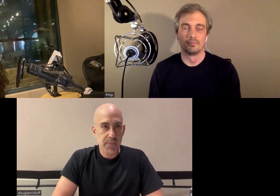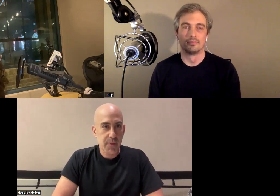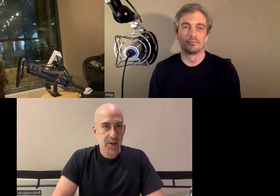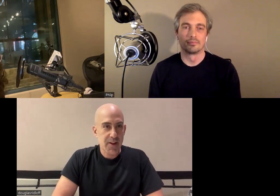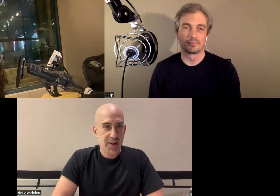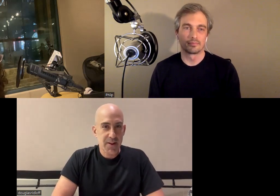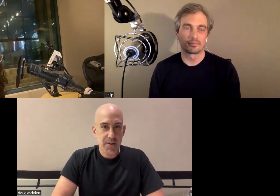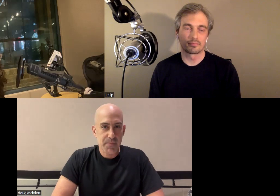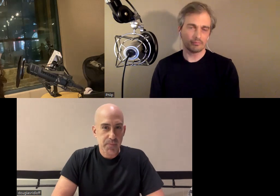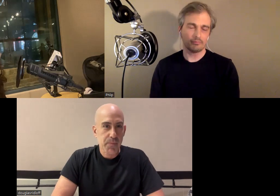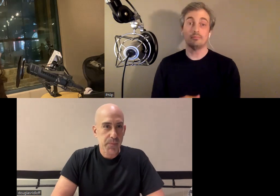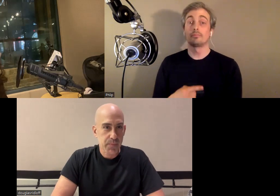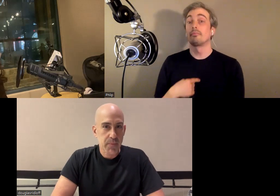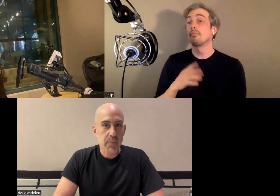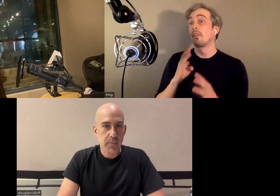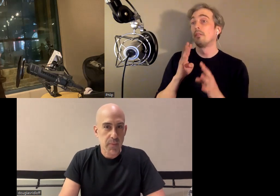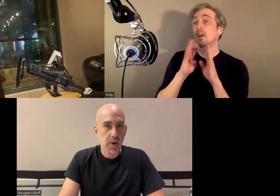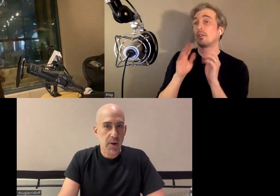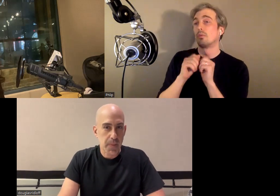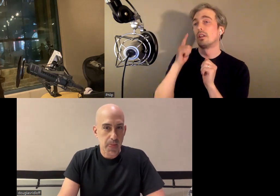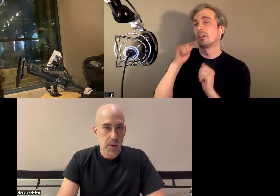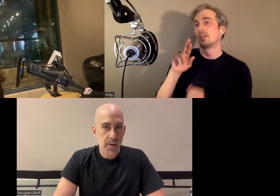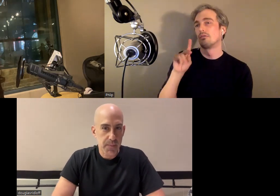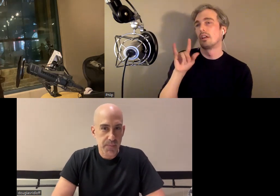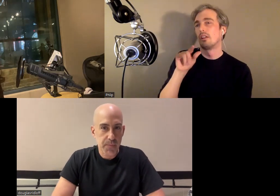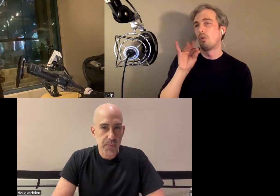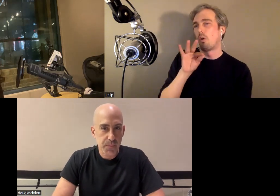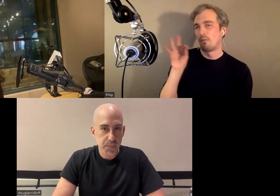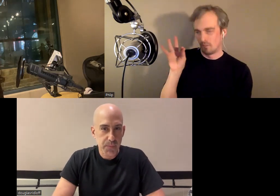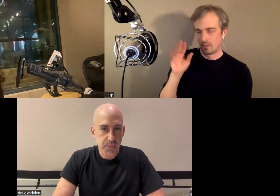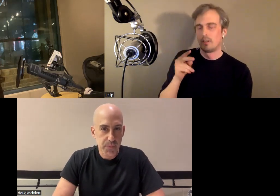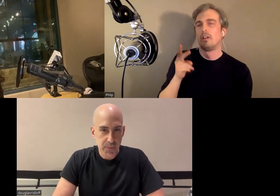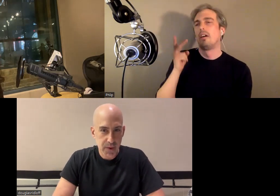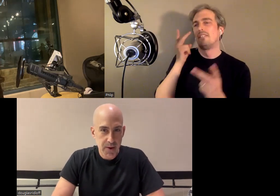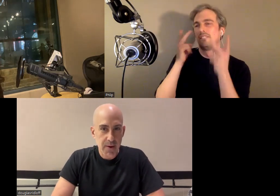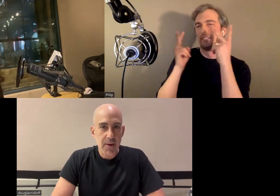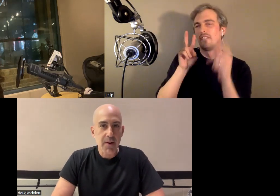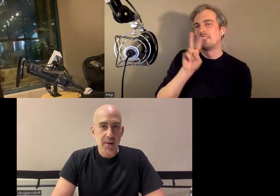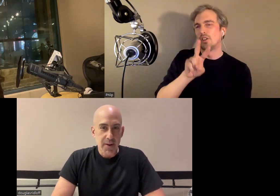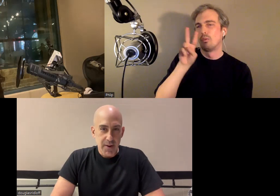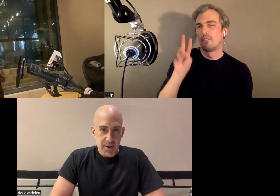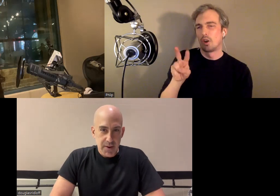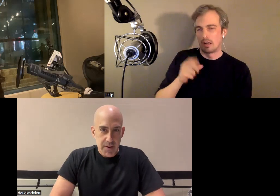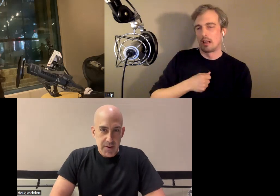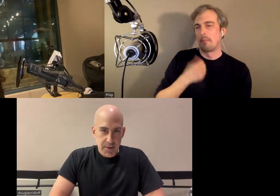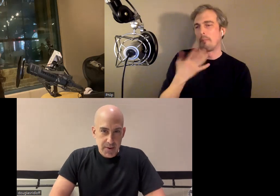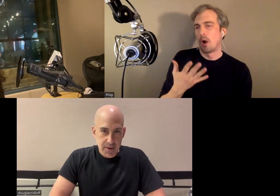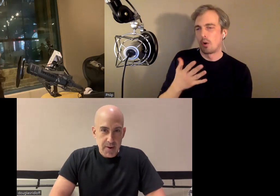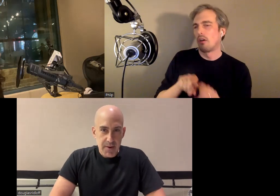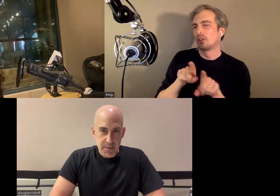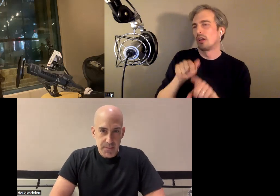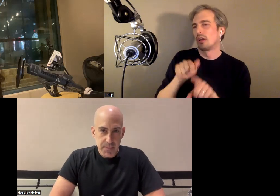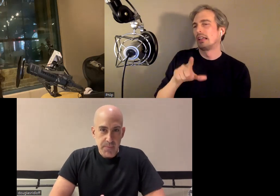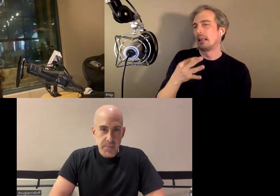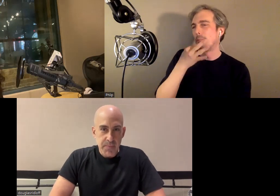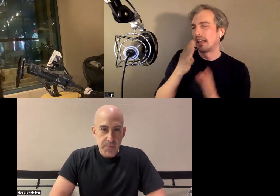I've been talking with Douglas Ridloff, a visual vernacular artist in the form of poetry, performing, and filmmaking. He's also an ASL master and the executive